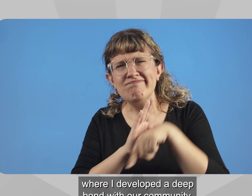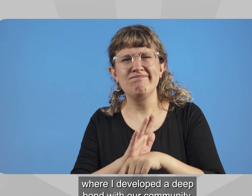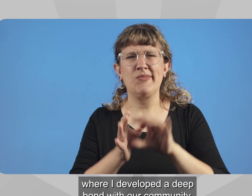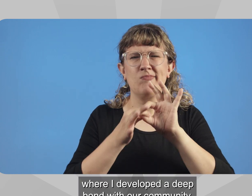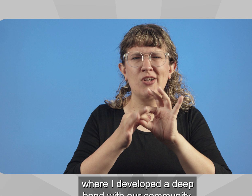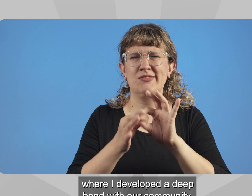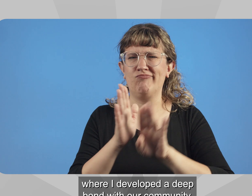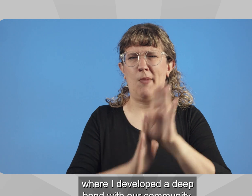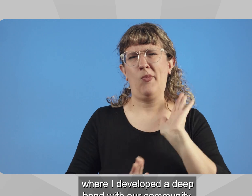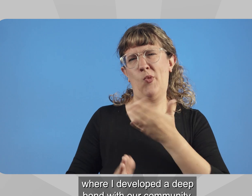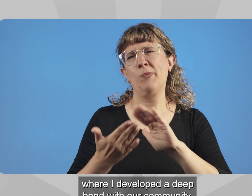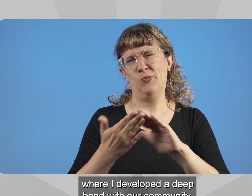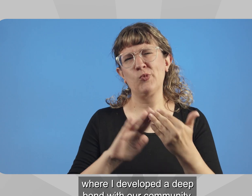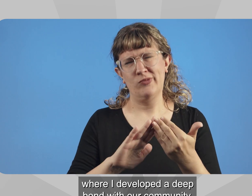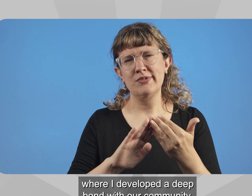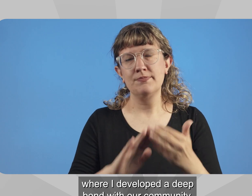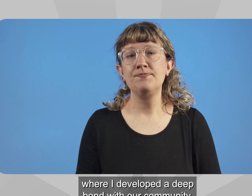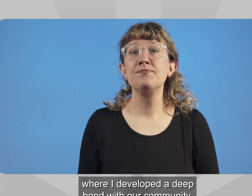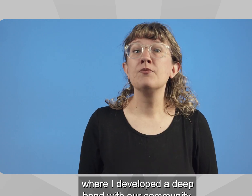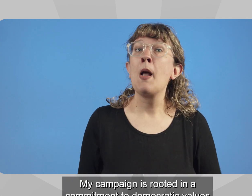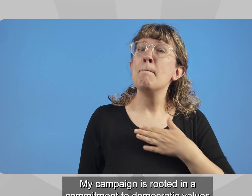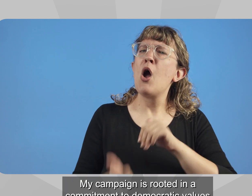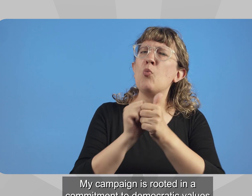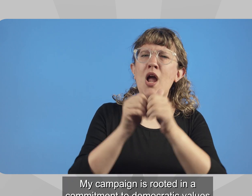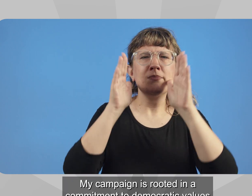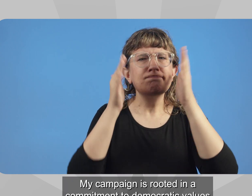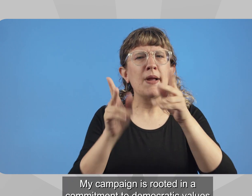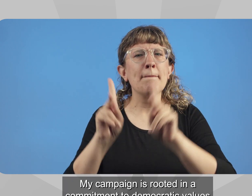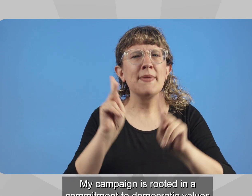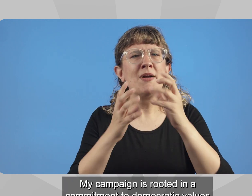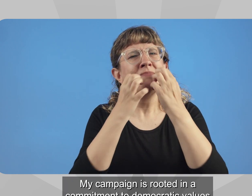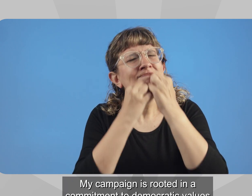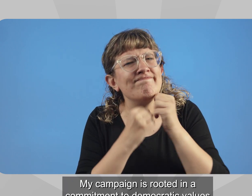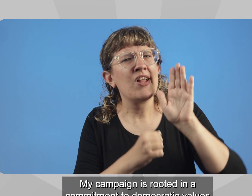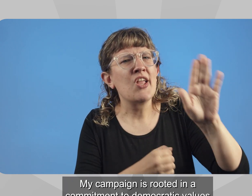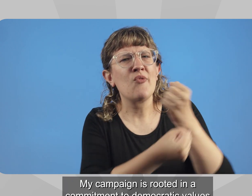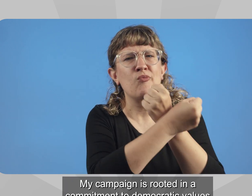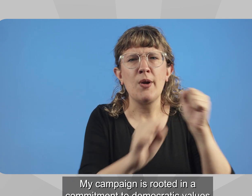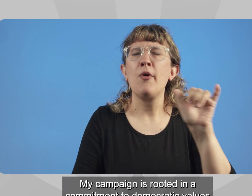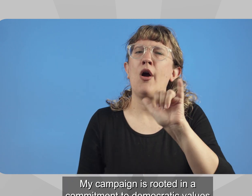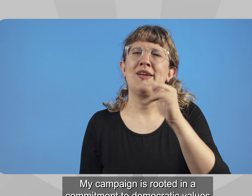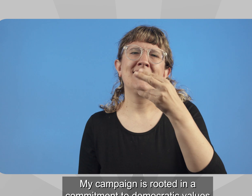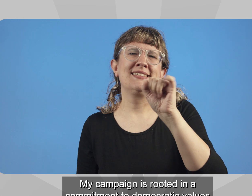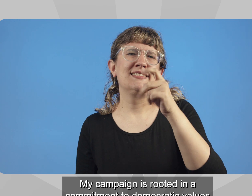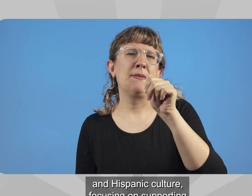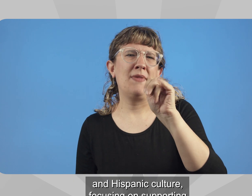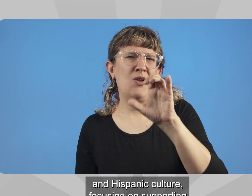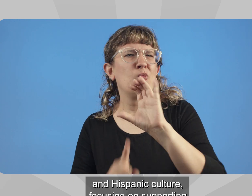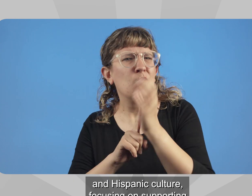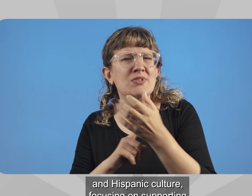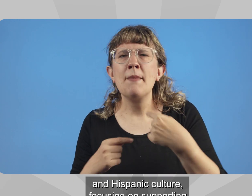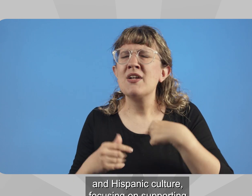I developed a deep bond with our community. My campaign is rooted in a commitment to democratic values